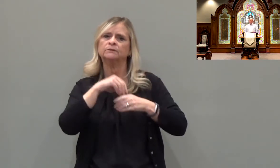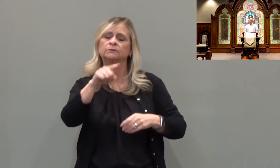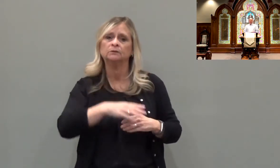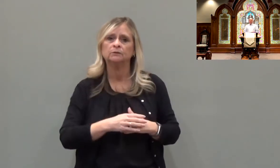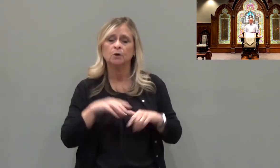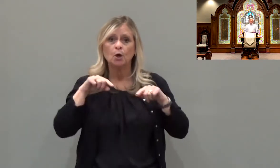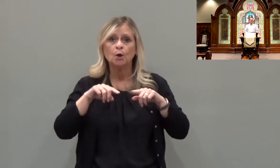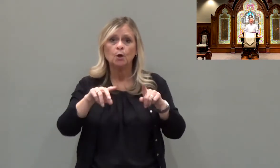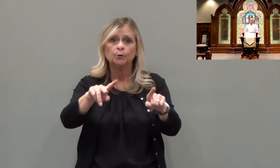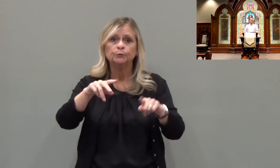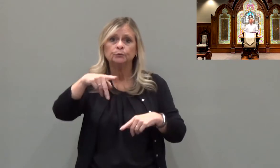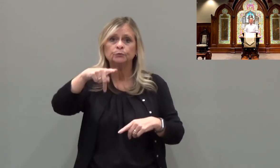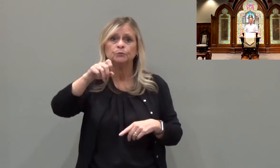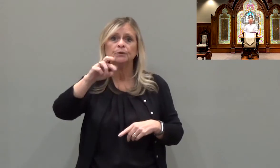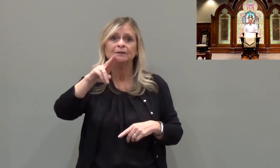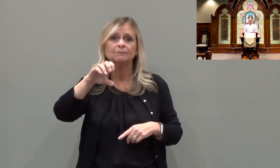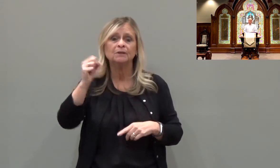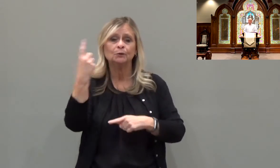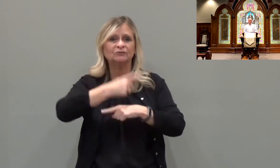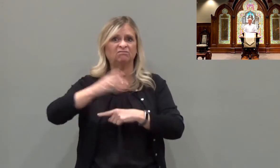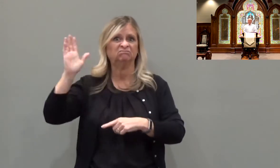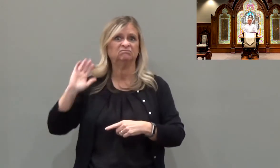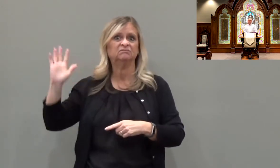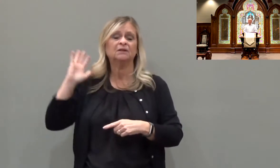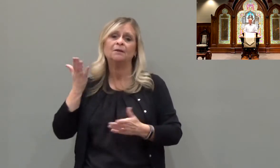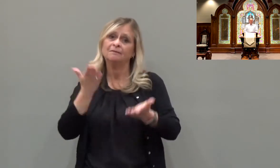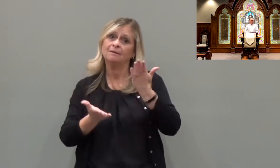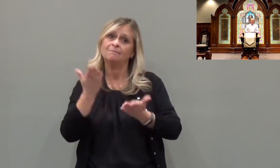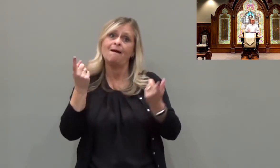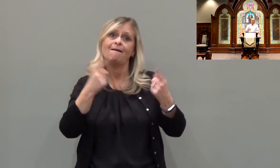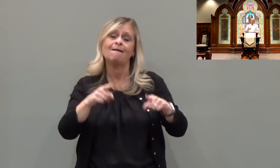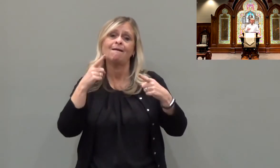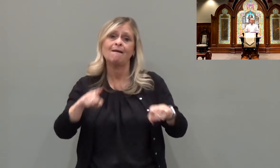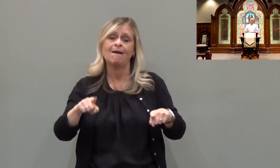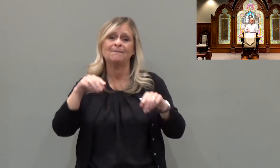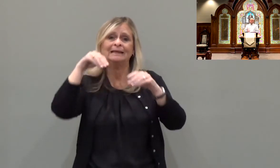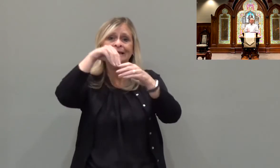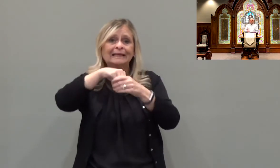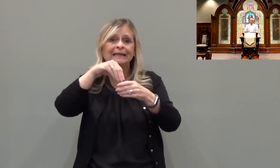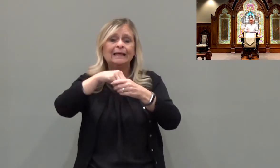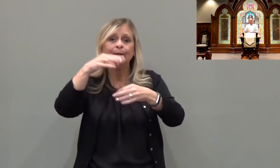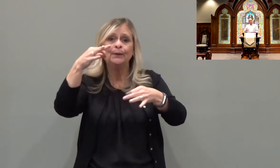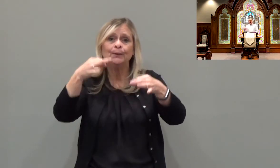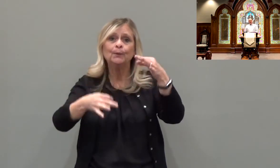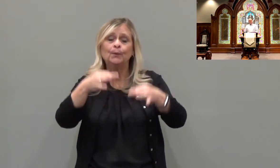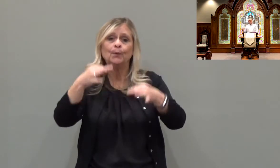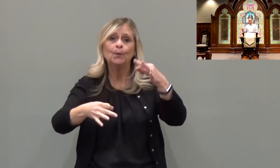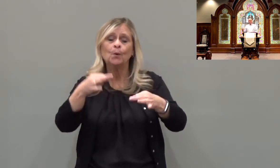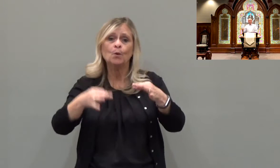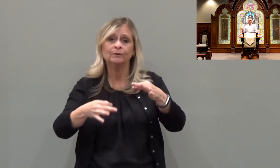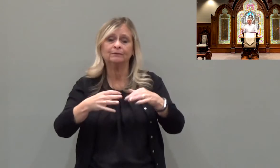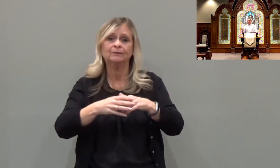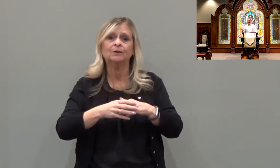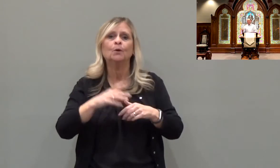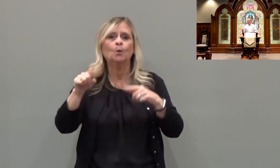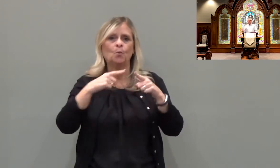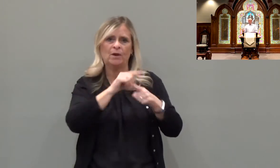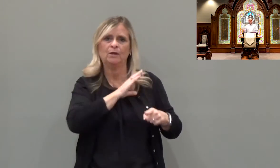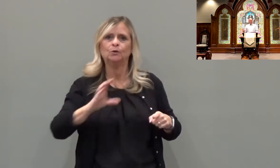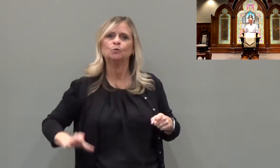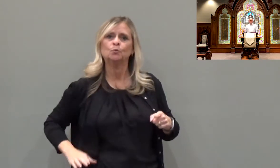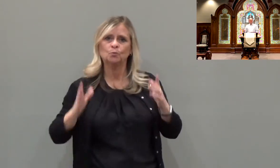day, this may well have taken place in a court of law when those who were Christians were dragged into court for